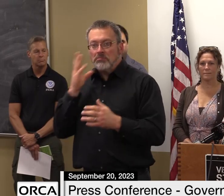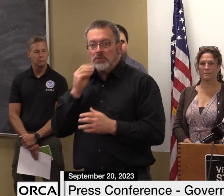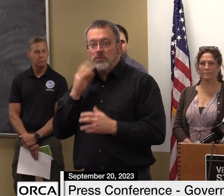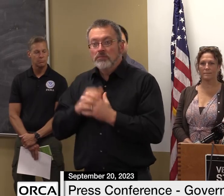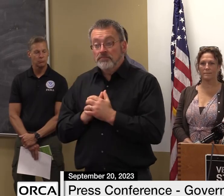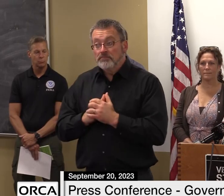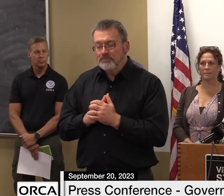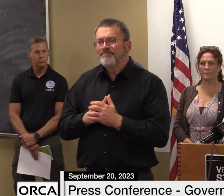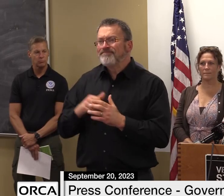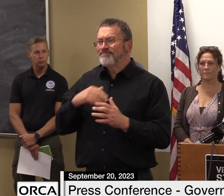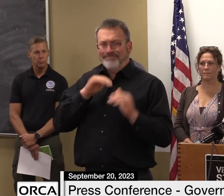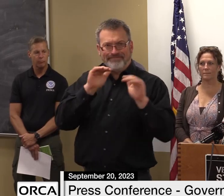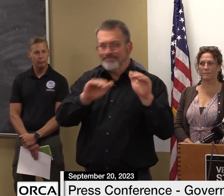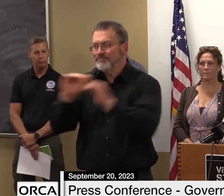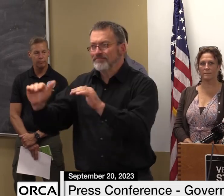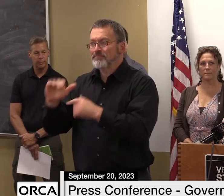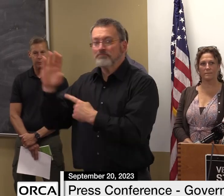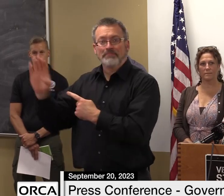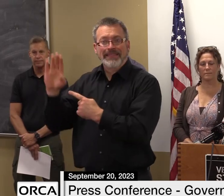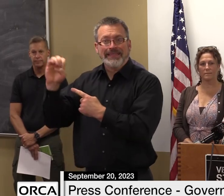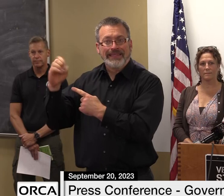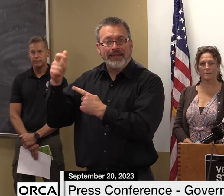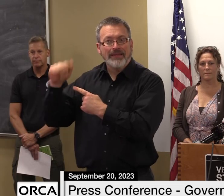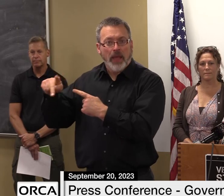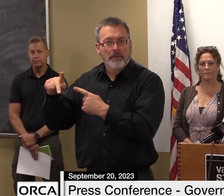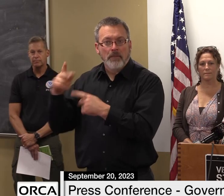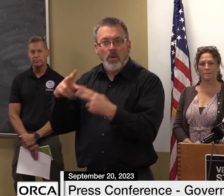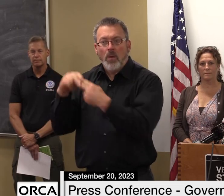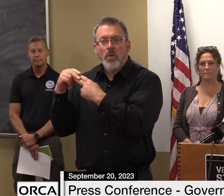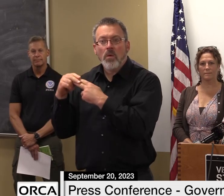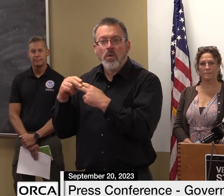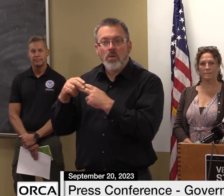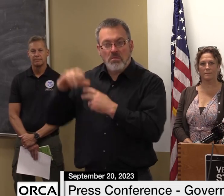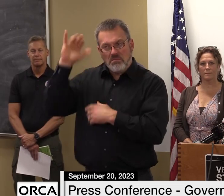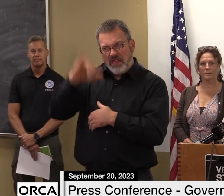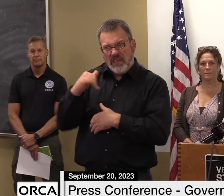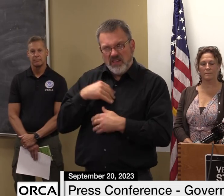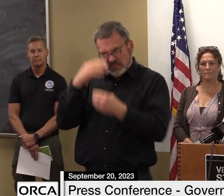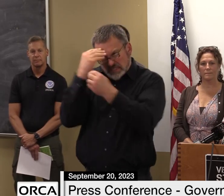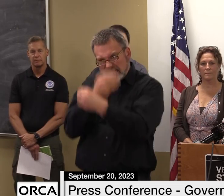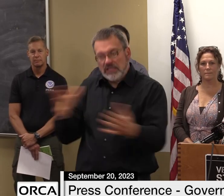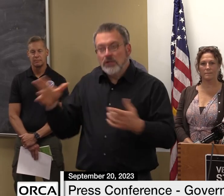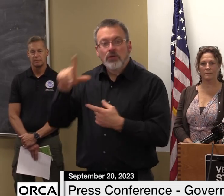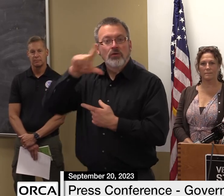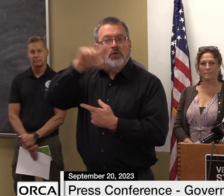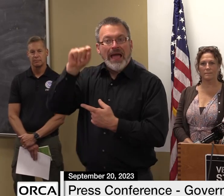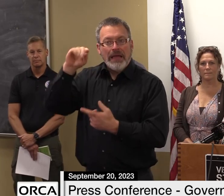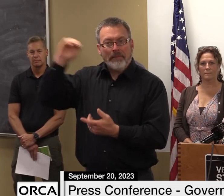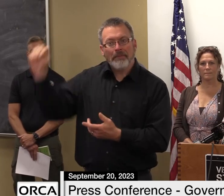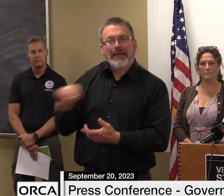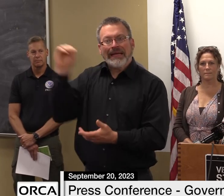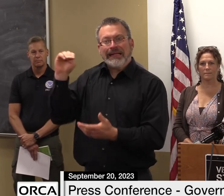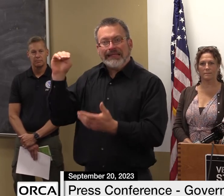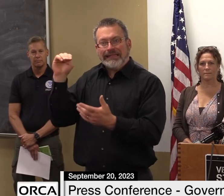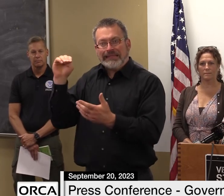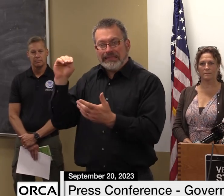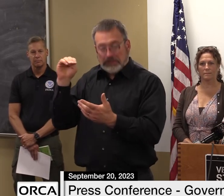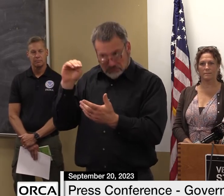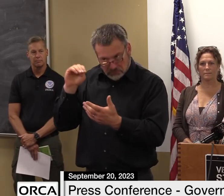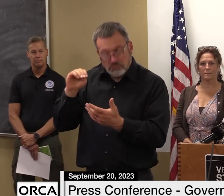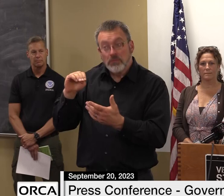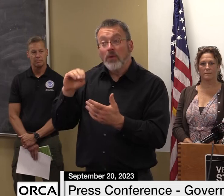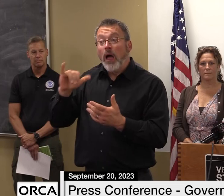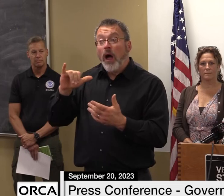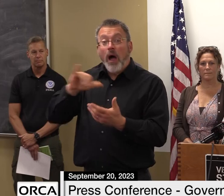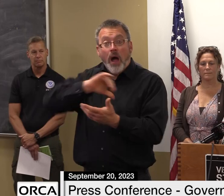the flooding, we announced this $20 million program that provided grants up to $20,000 to